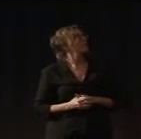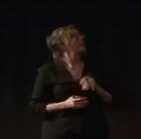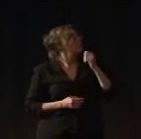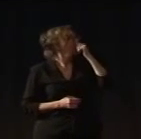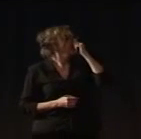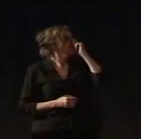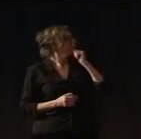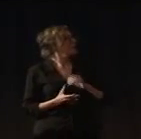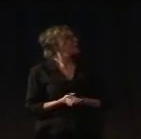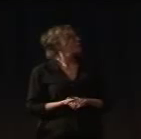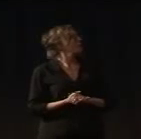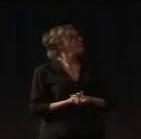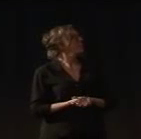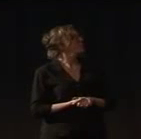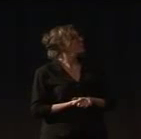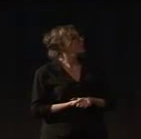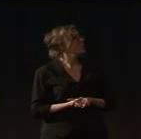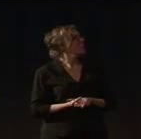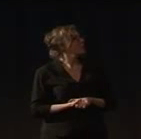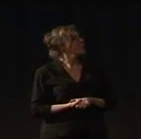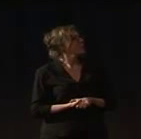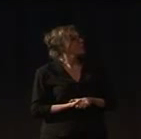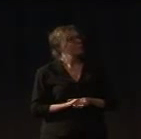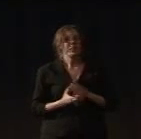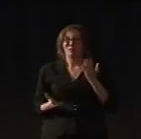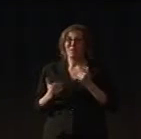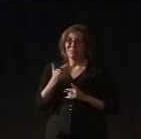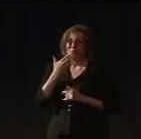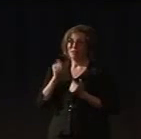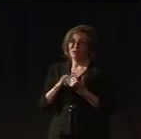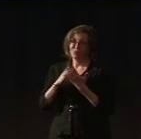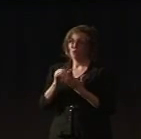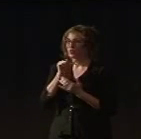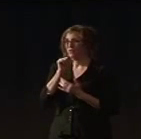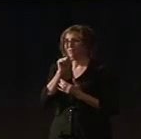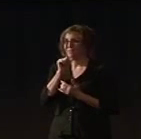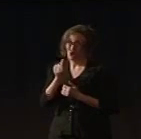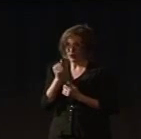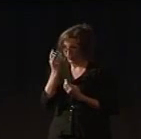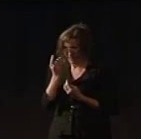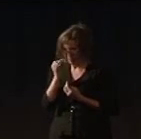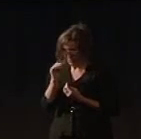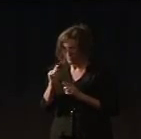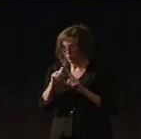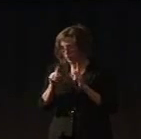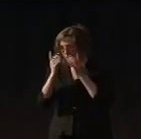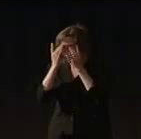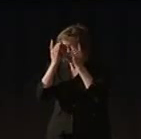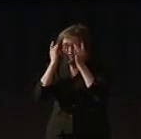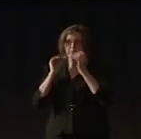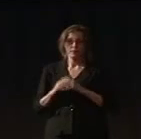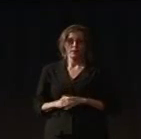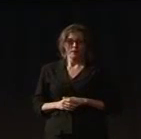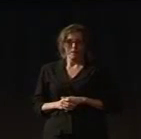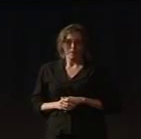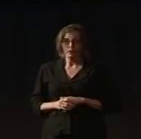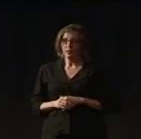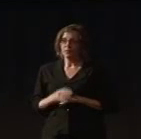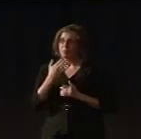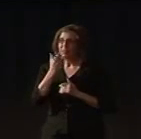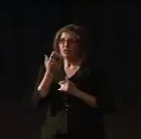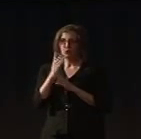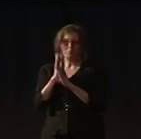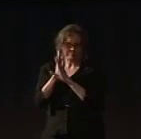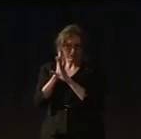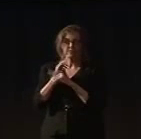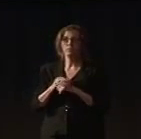do. Not thinking about it is probably the best solution. But it's not a great solution for civilization. So at some point, you